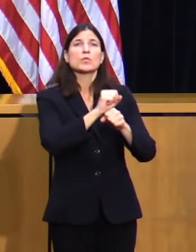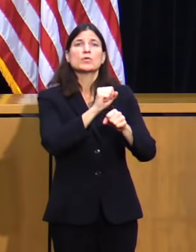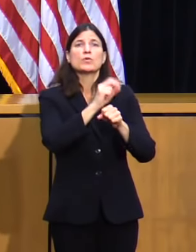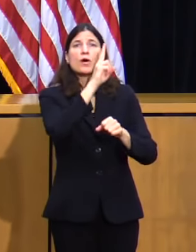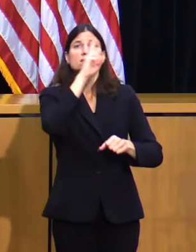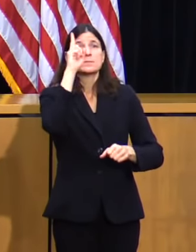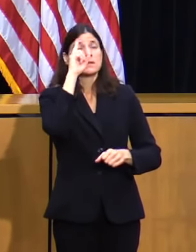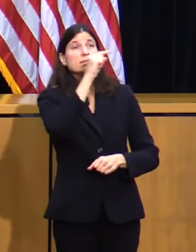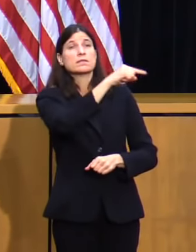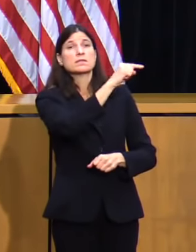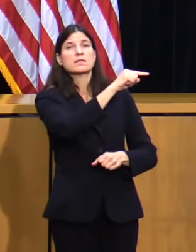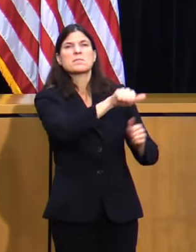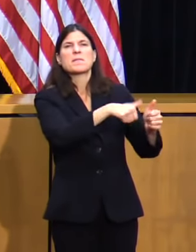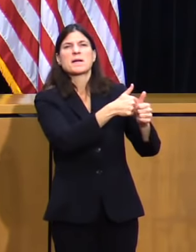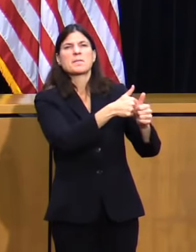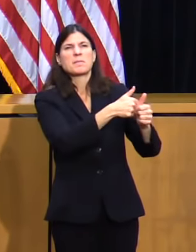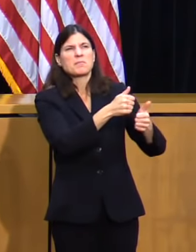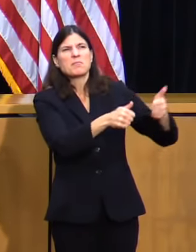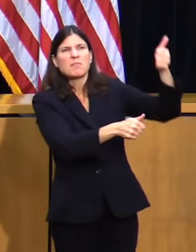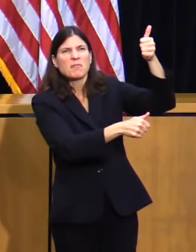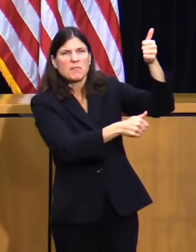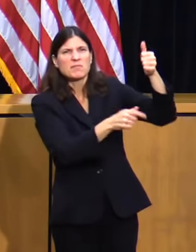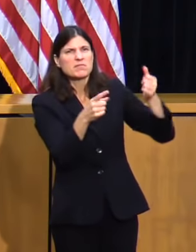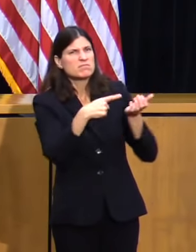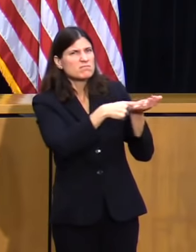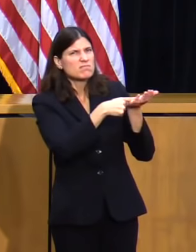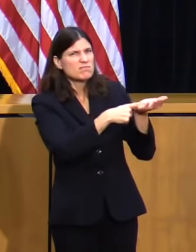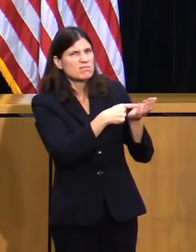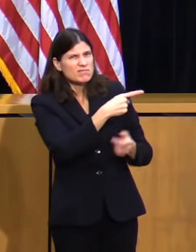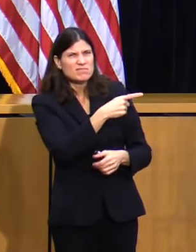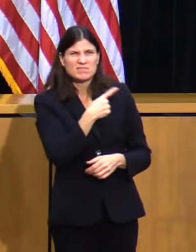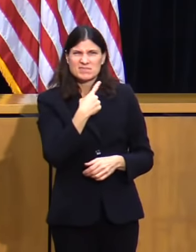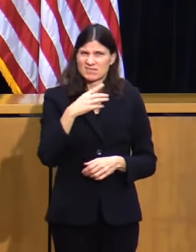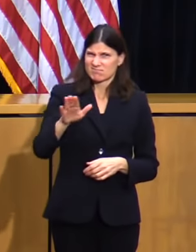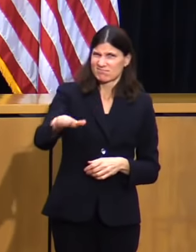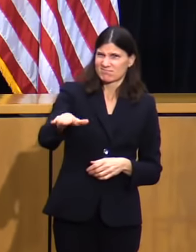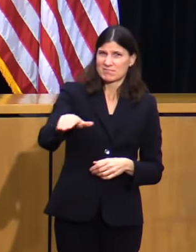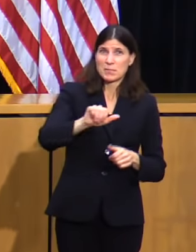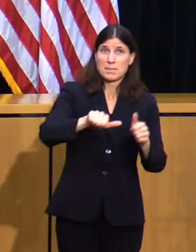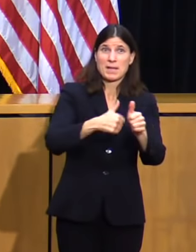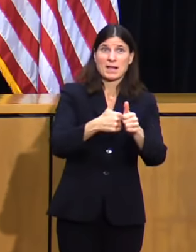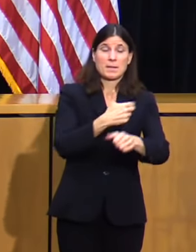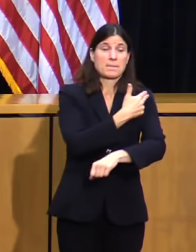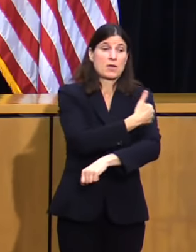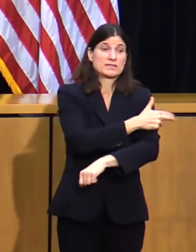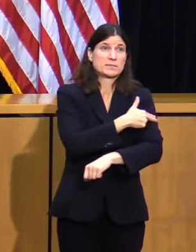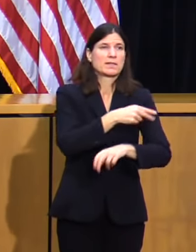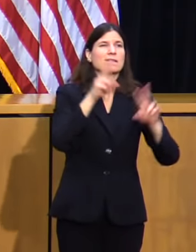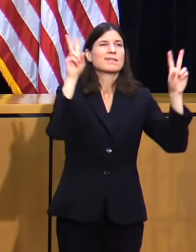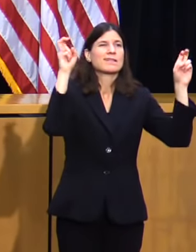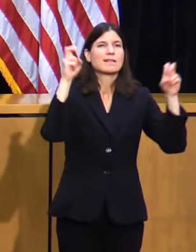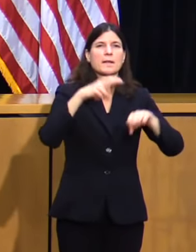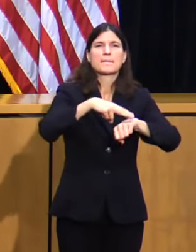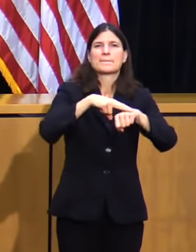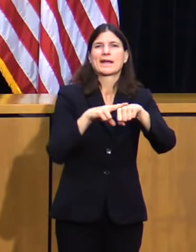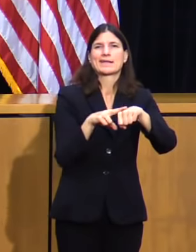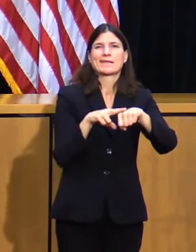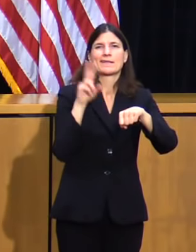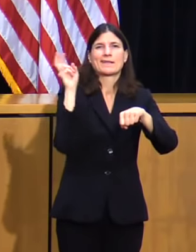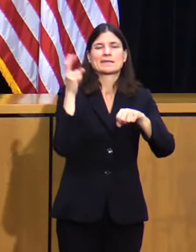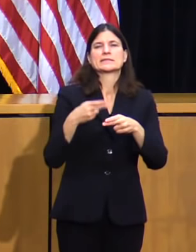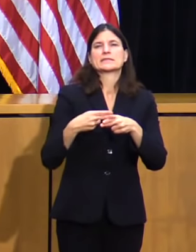for it, but he's big on, Dr. Wendell is big on testing. And in the home, you can do it yourself twice a week. He prescribes you to brush your teeth, take a